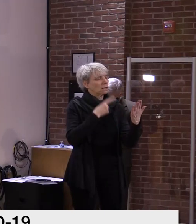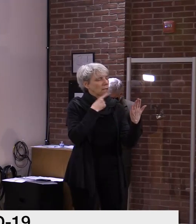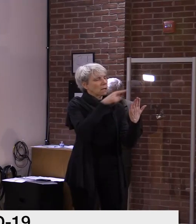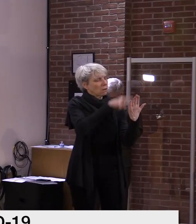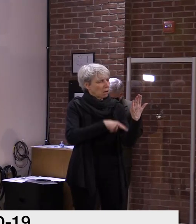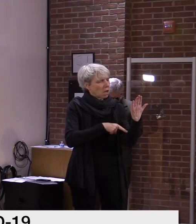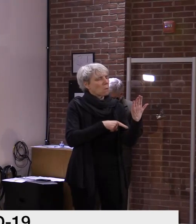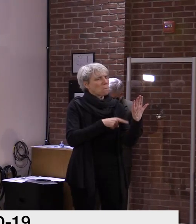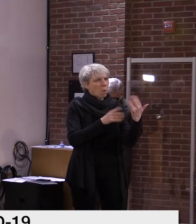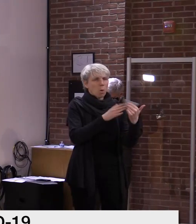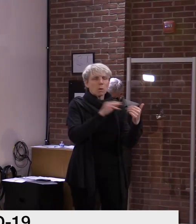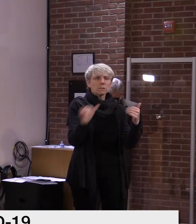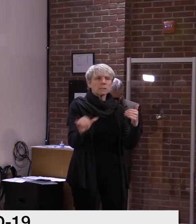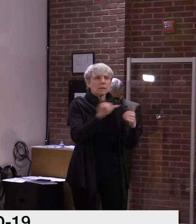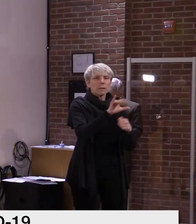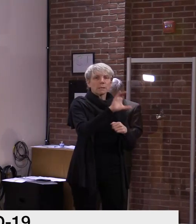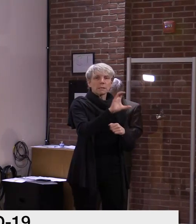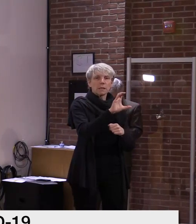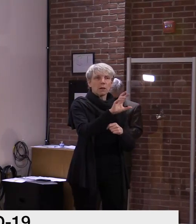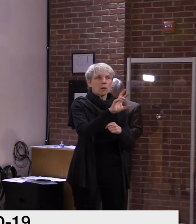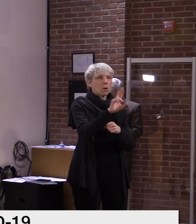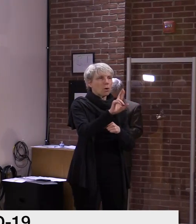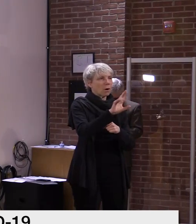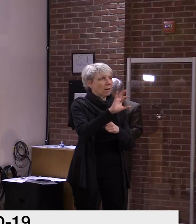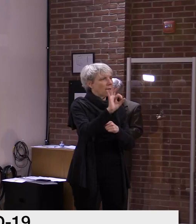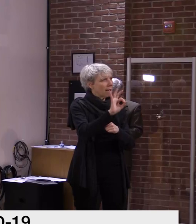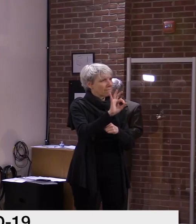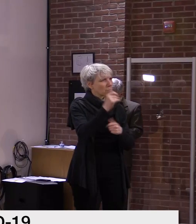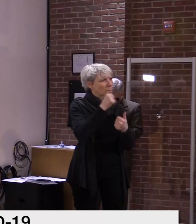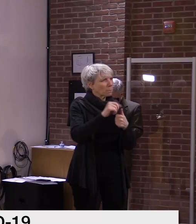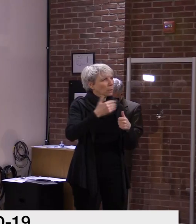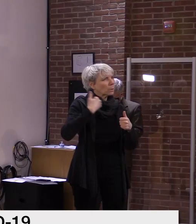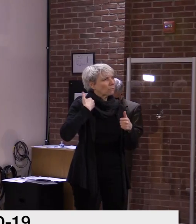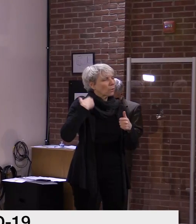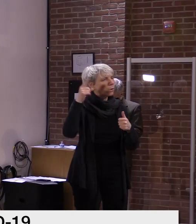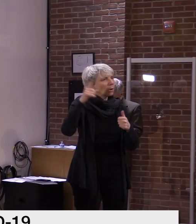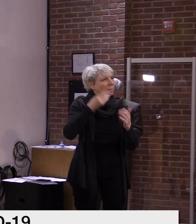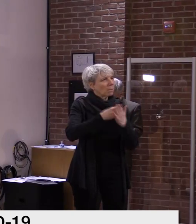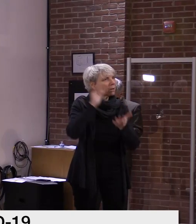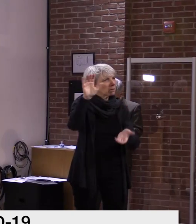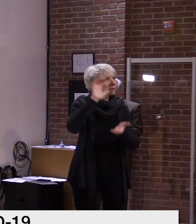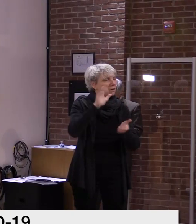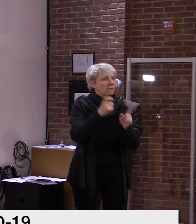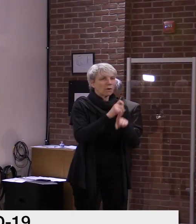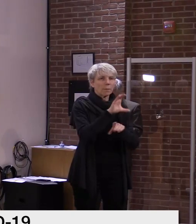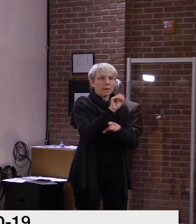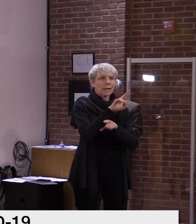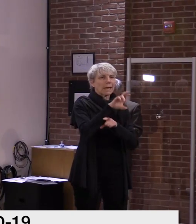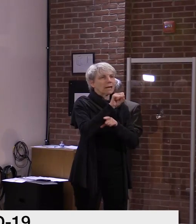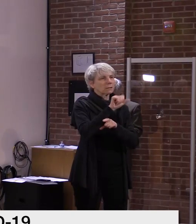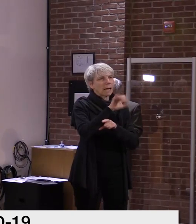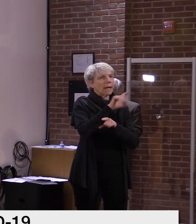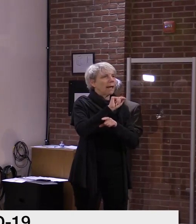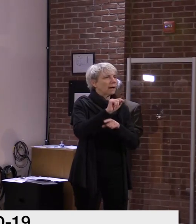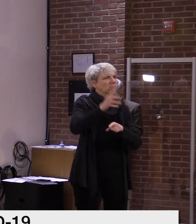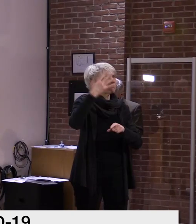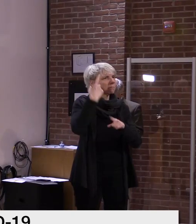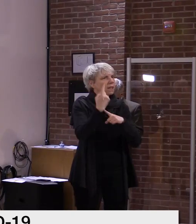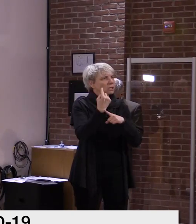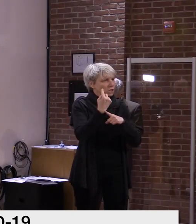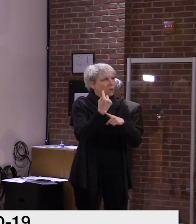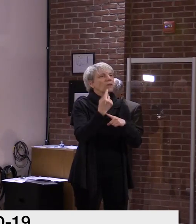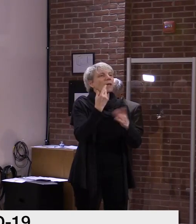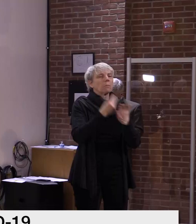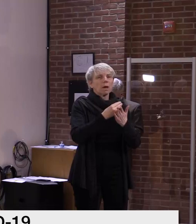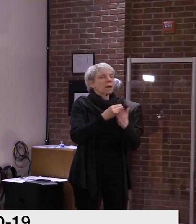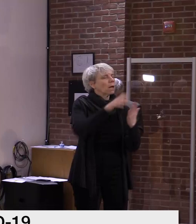along the CRF proposals. So anything that qualified under the CARES Act might qualify here. So I don't know